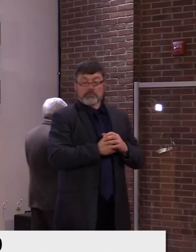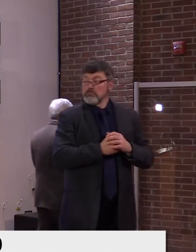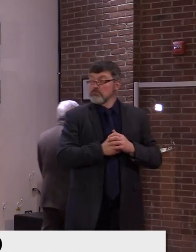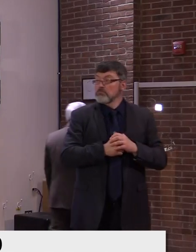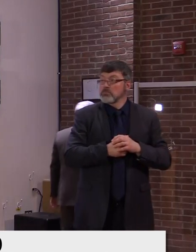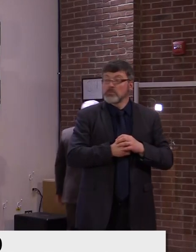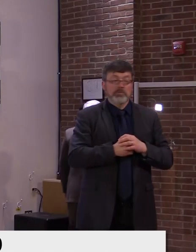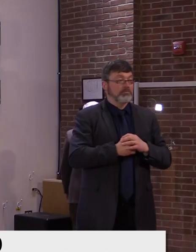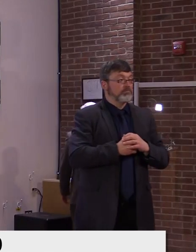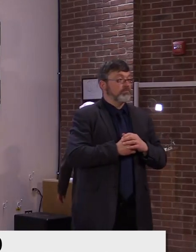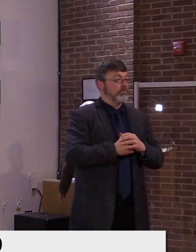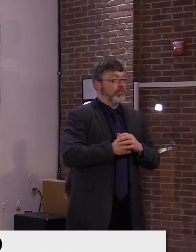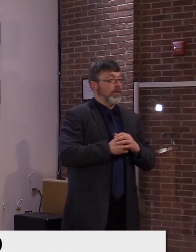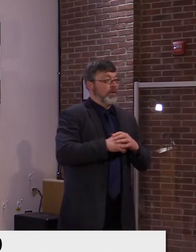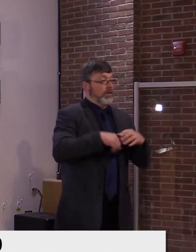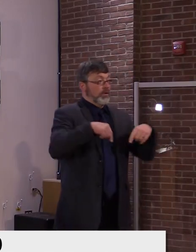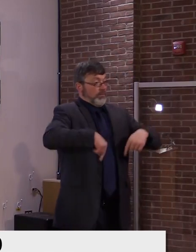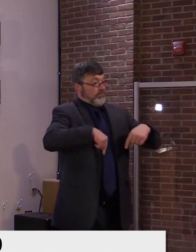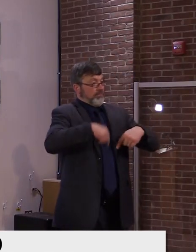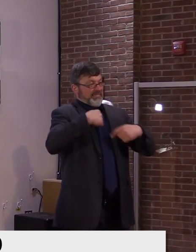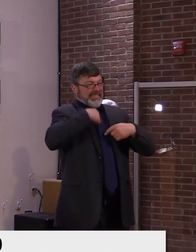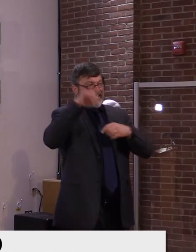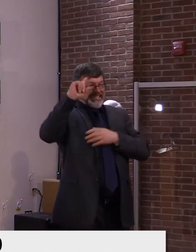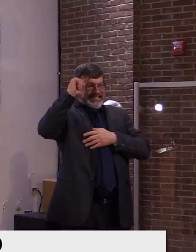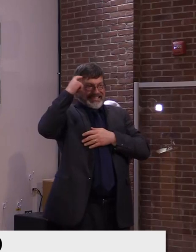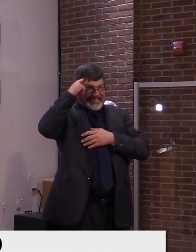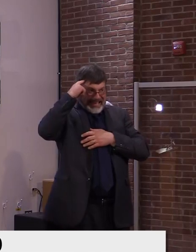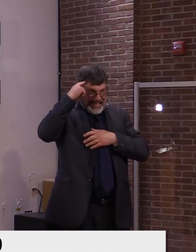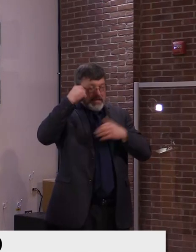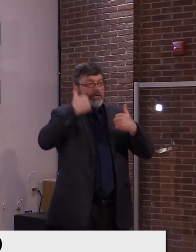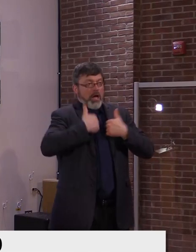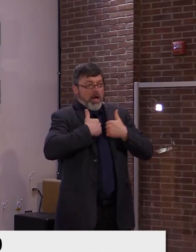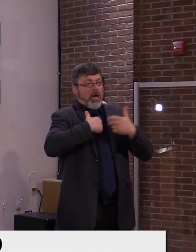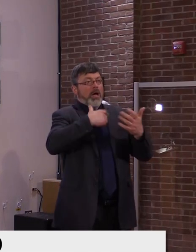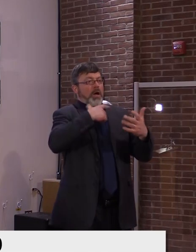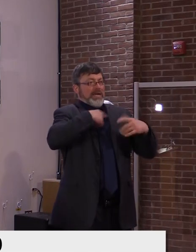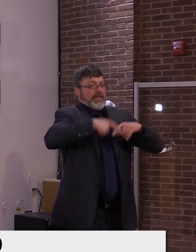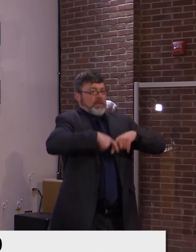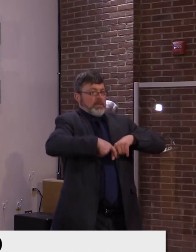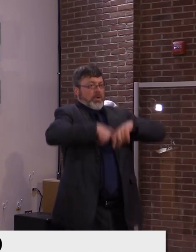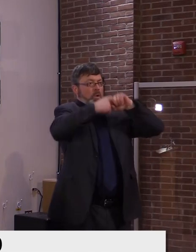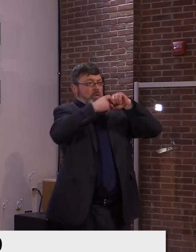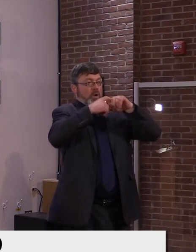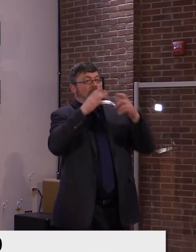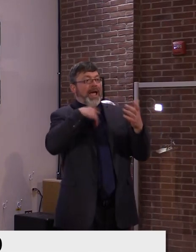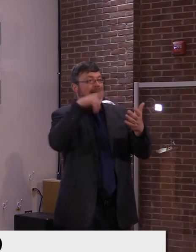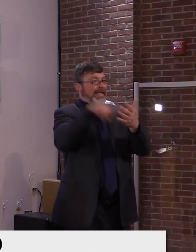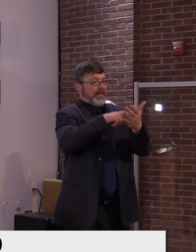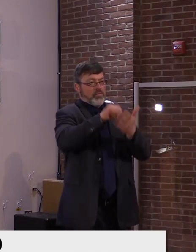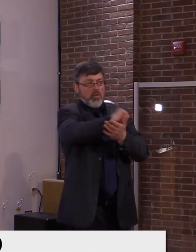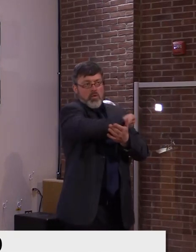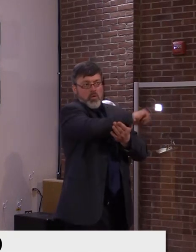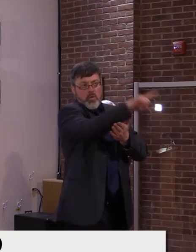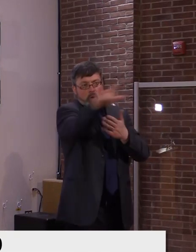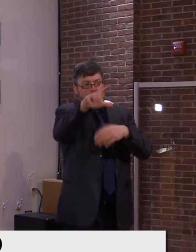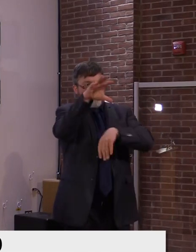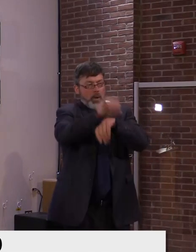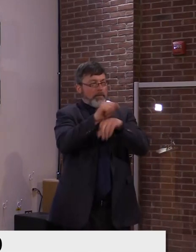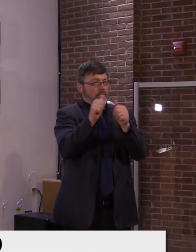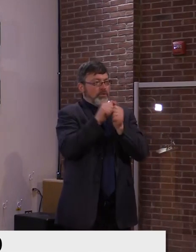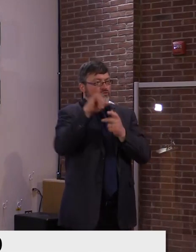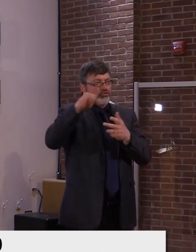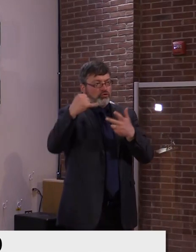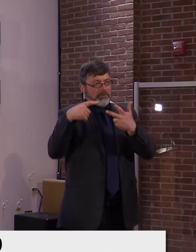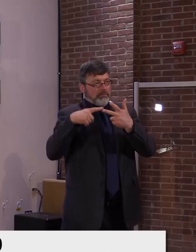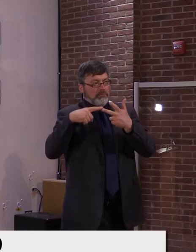we're doing everything precautionary at this point in time, but they didn't give us any other information, because I do